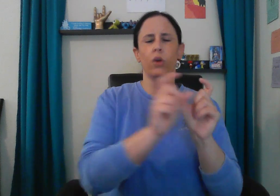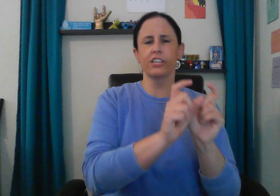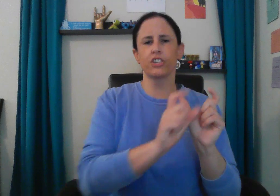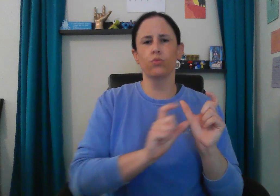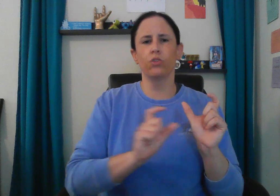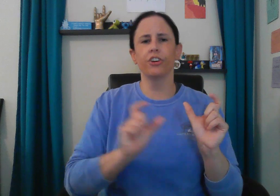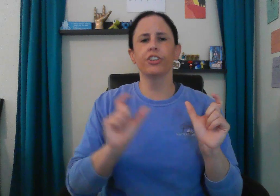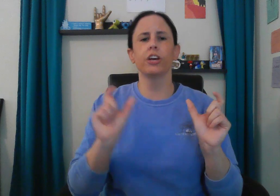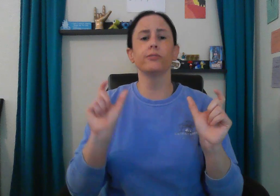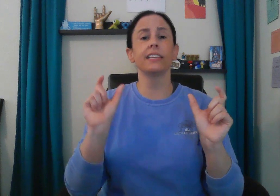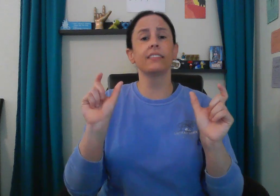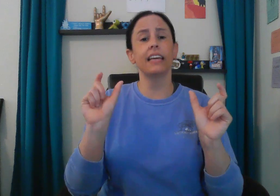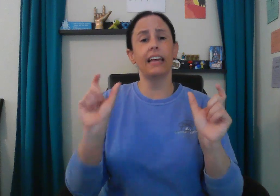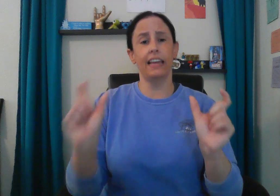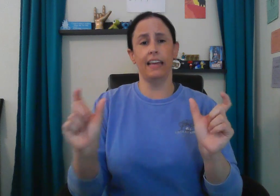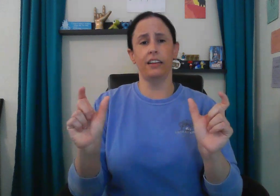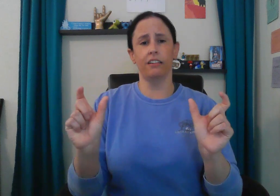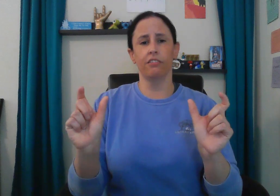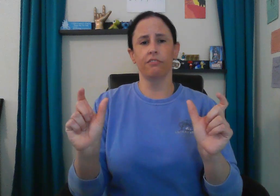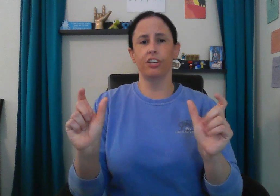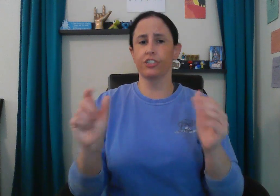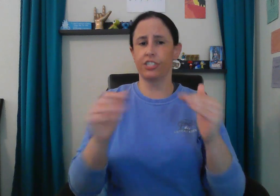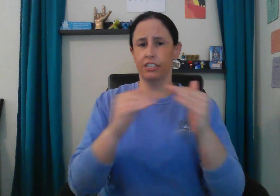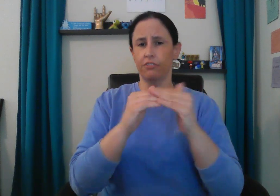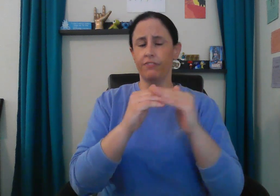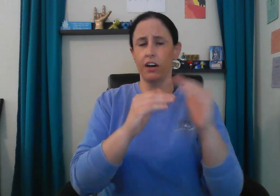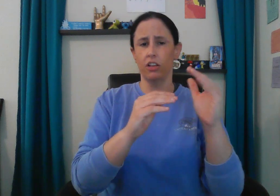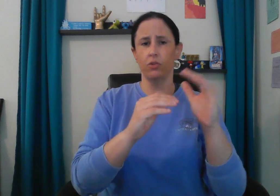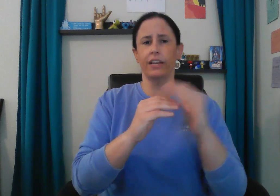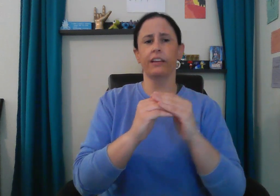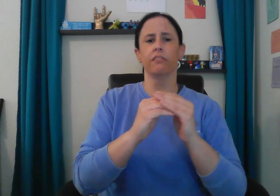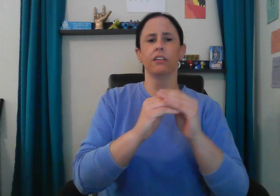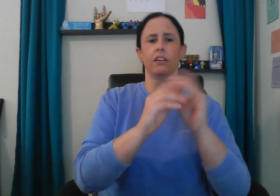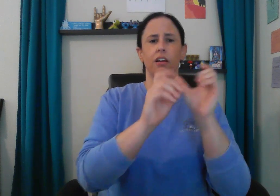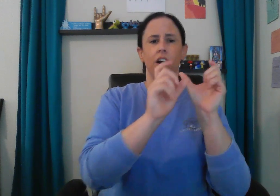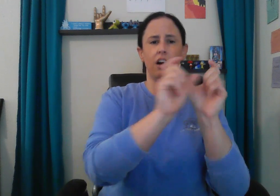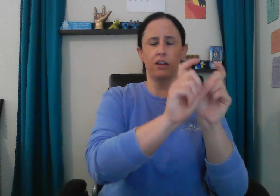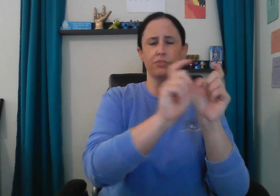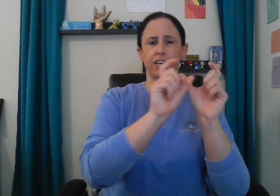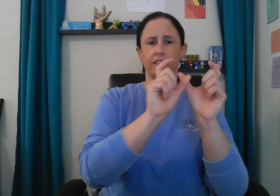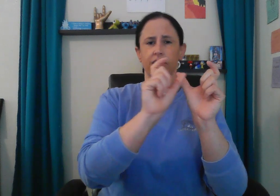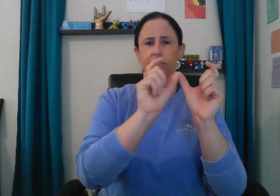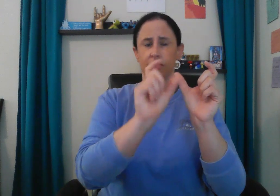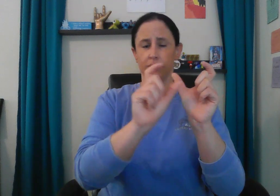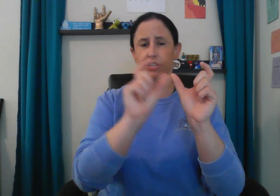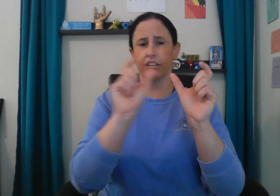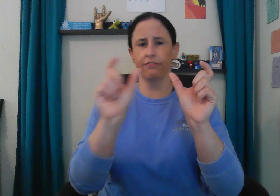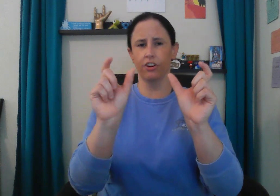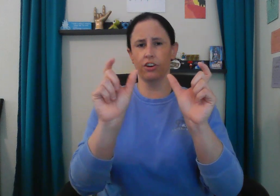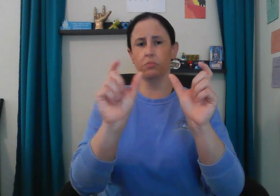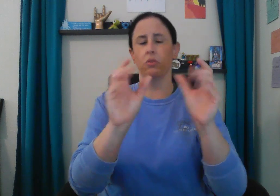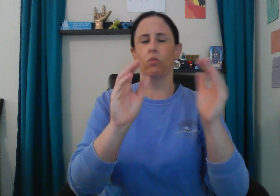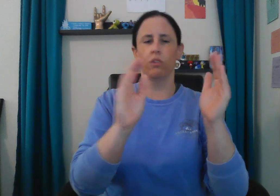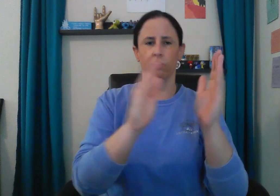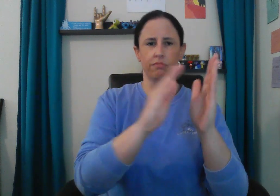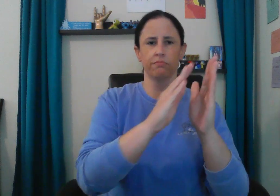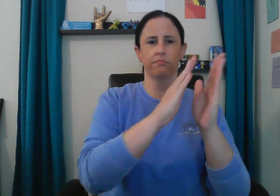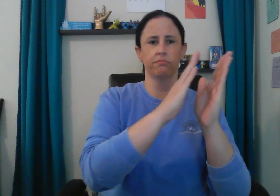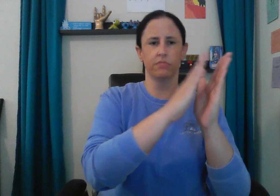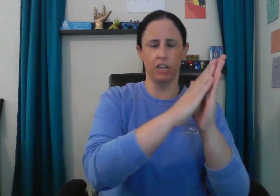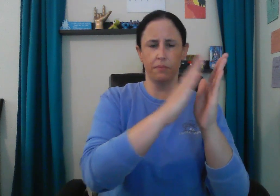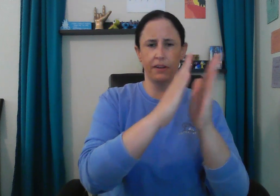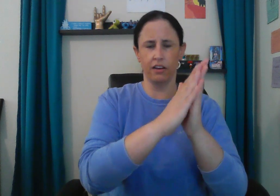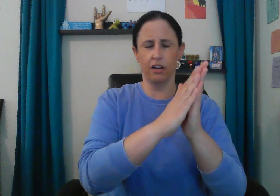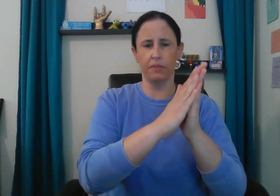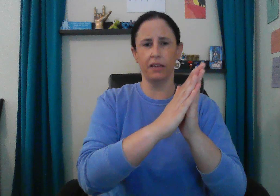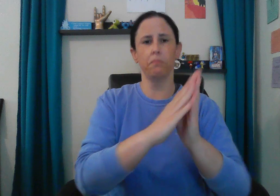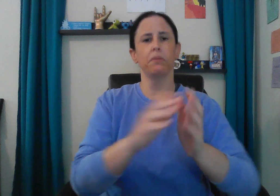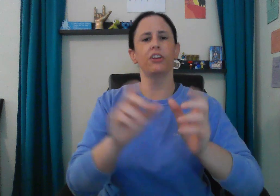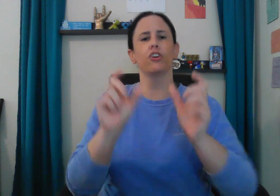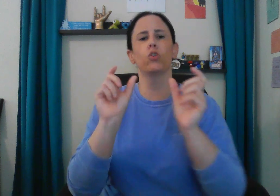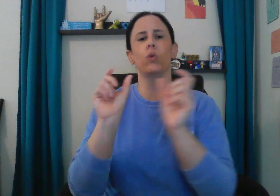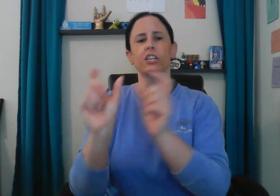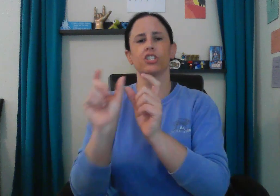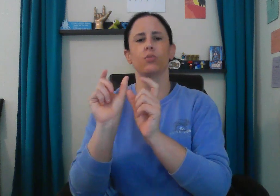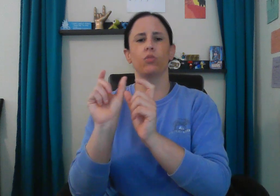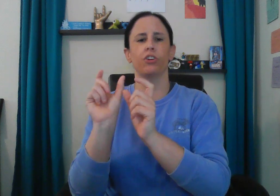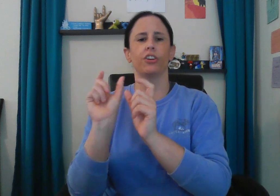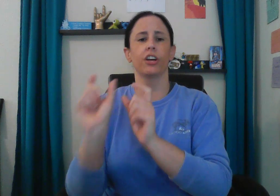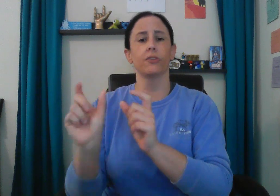question word goes at the end. You're still following object, subject, verb, or topic, comment, but your question word goes